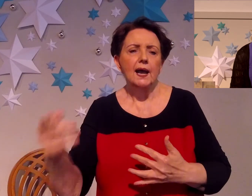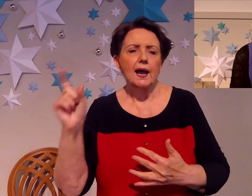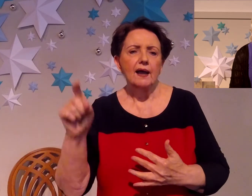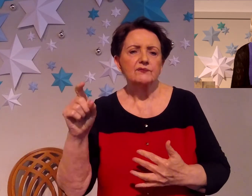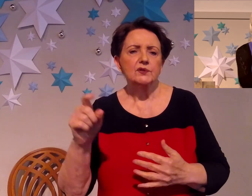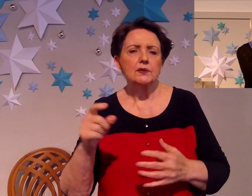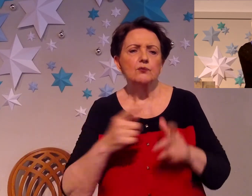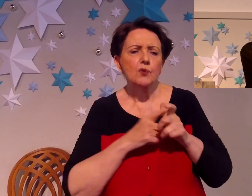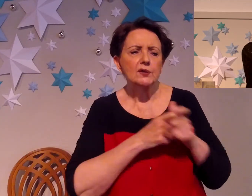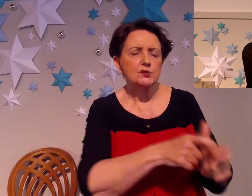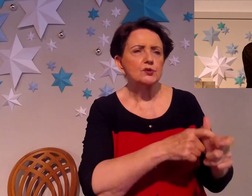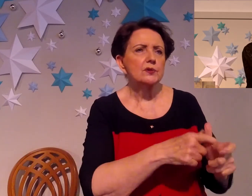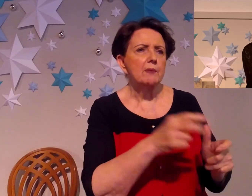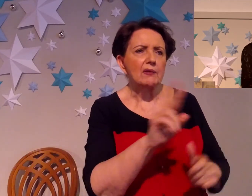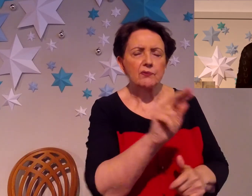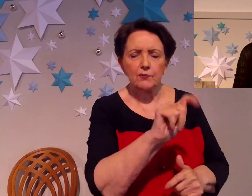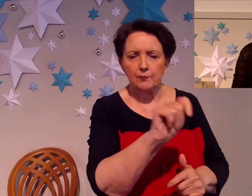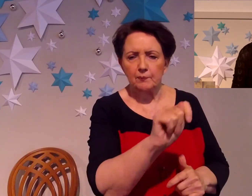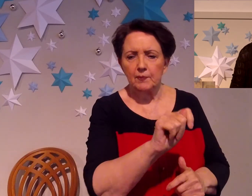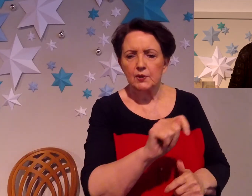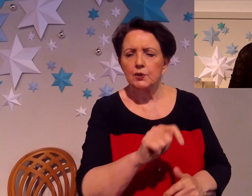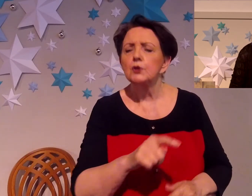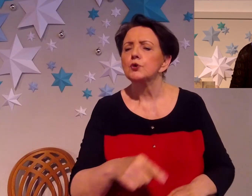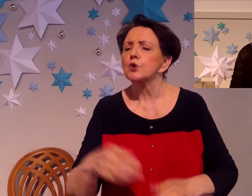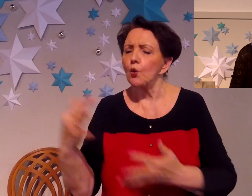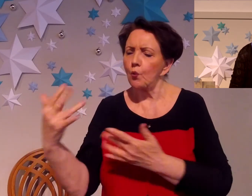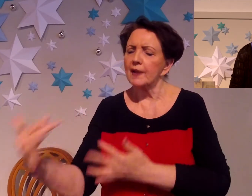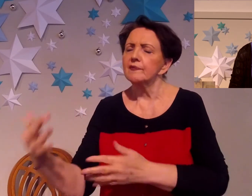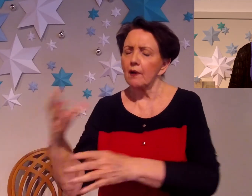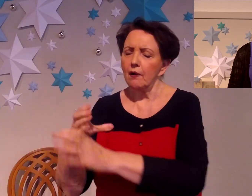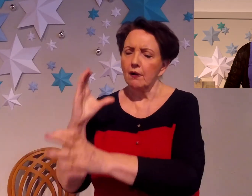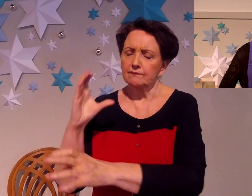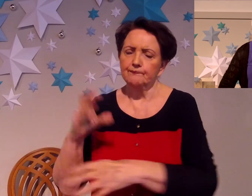run to the restroom. Go ahead, go on out without me.